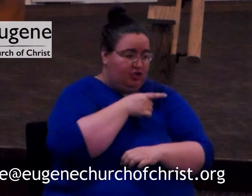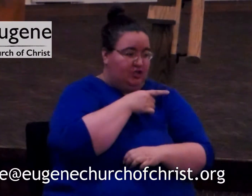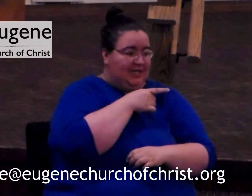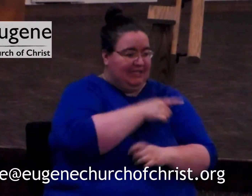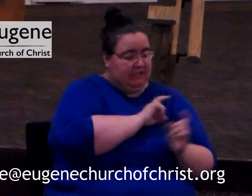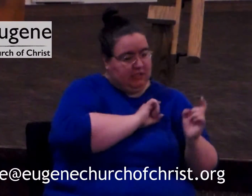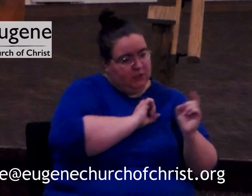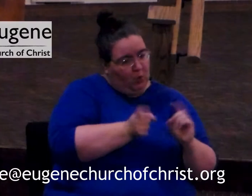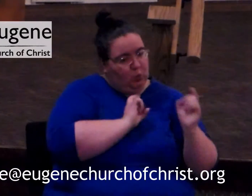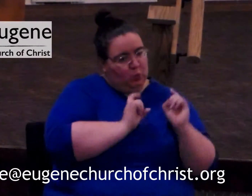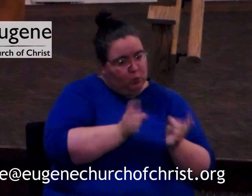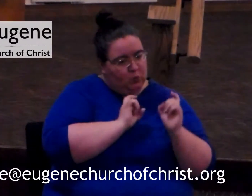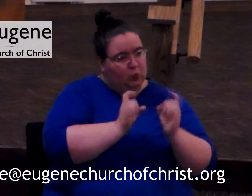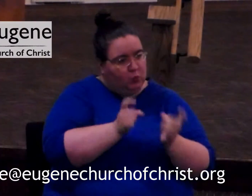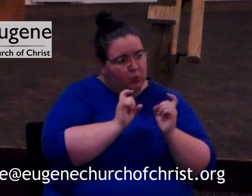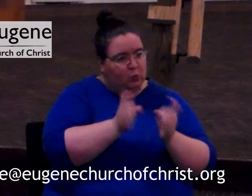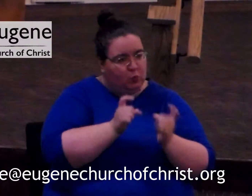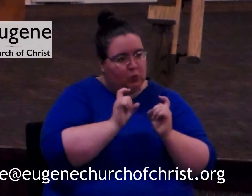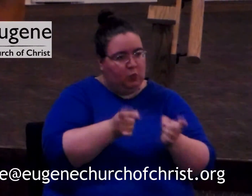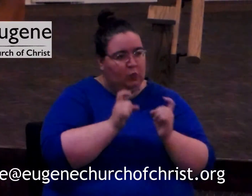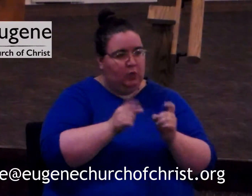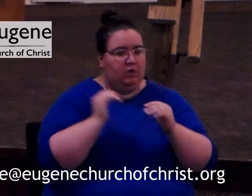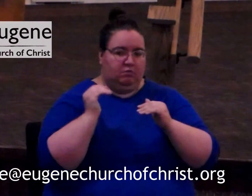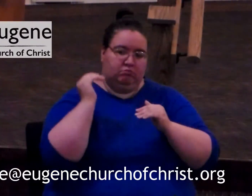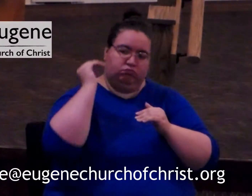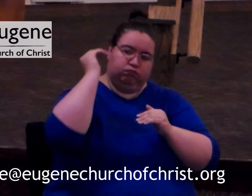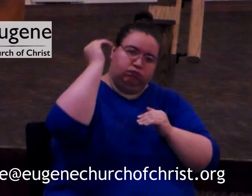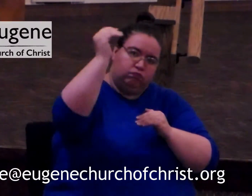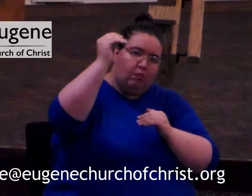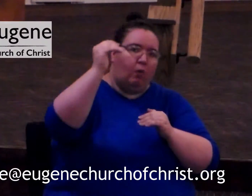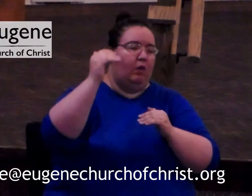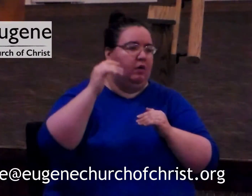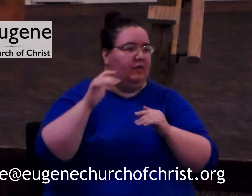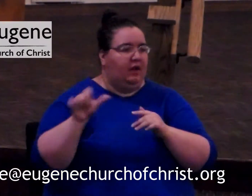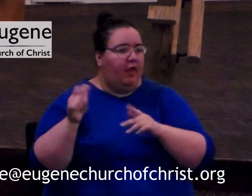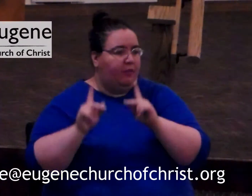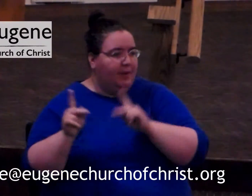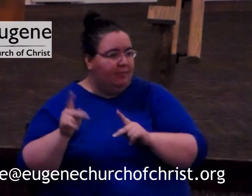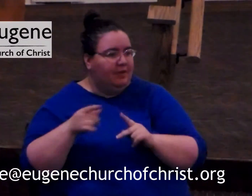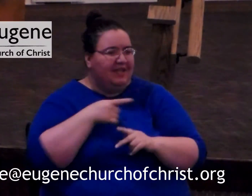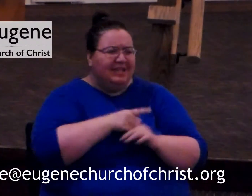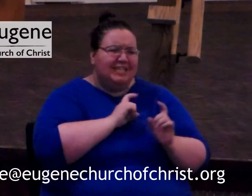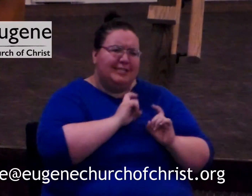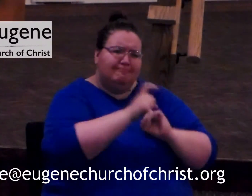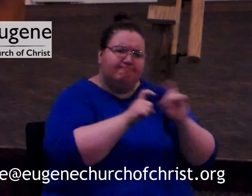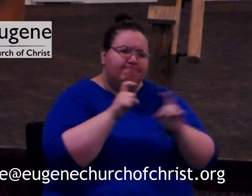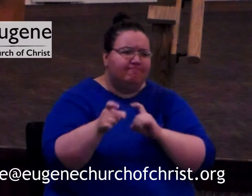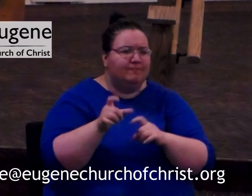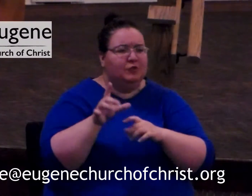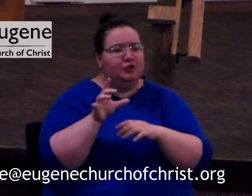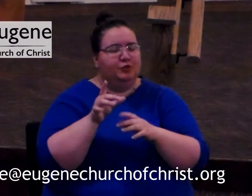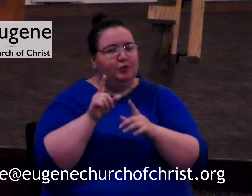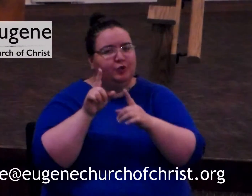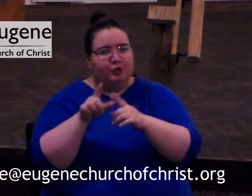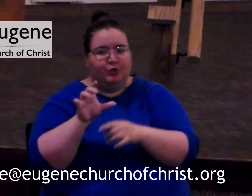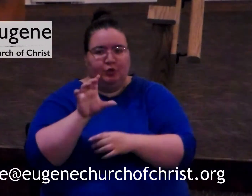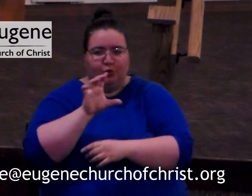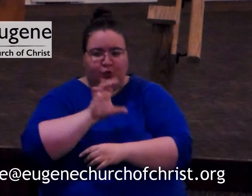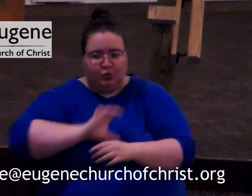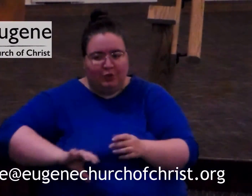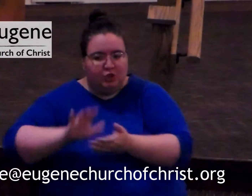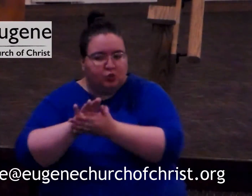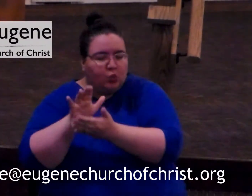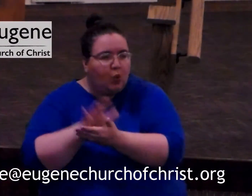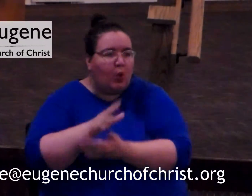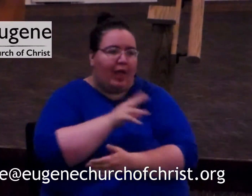His money went into good things. He donated to the Christian school. He donated to that church. He was always helping people, doing good things.